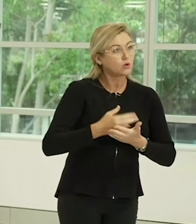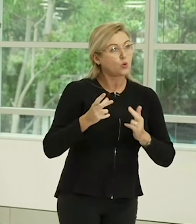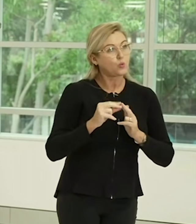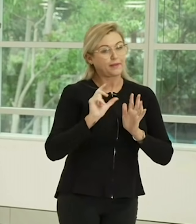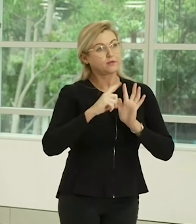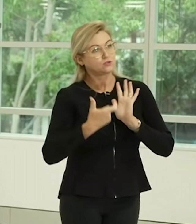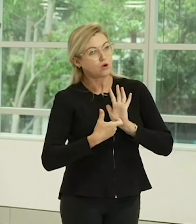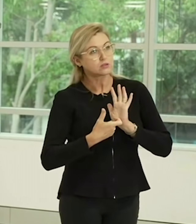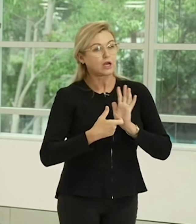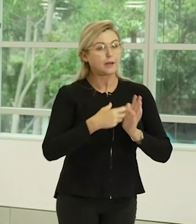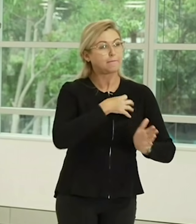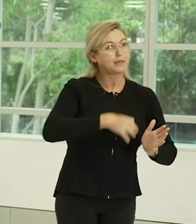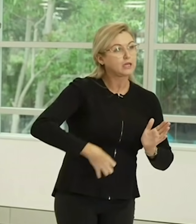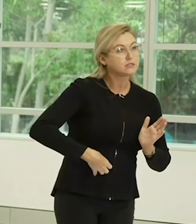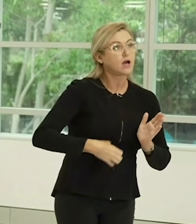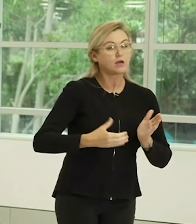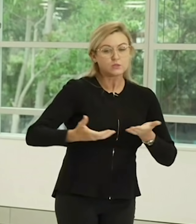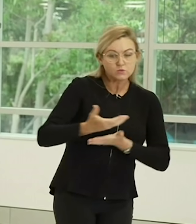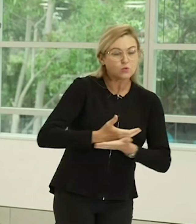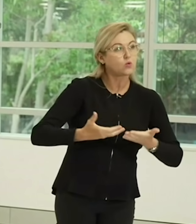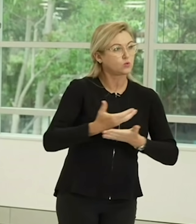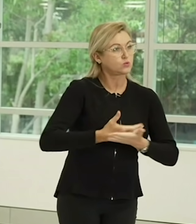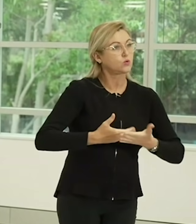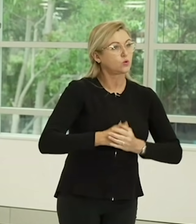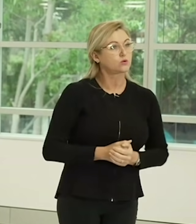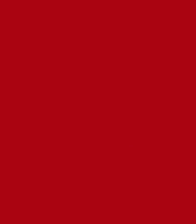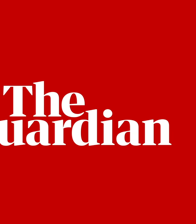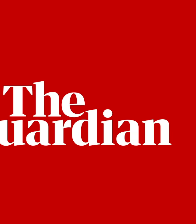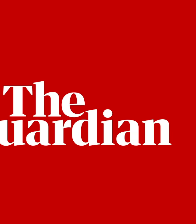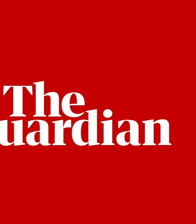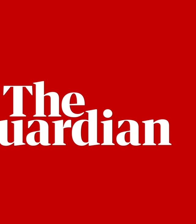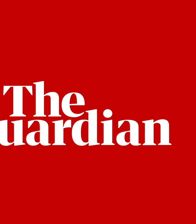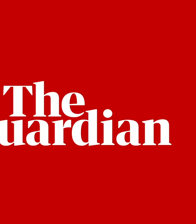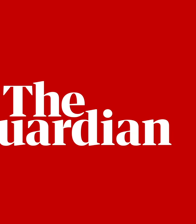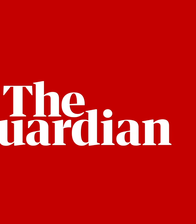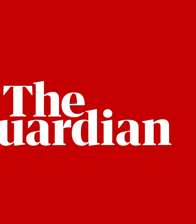last night. And as the health minister has said, these changes are supported by the health team.